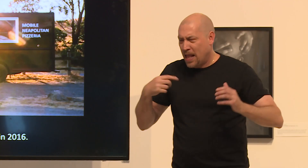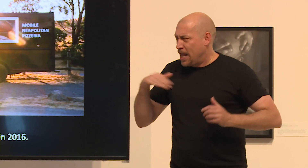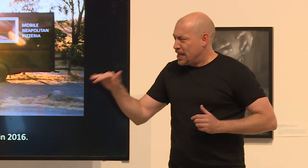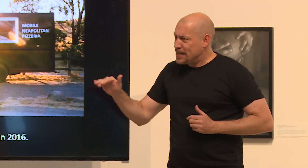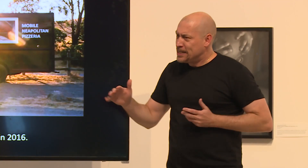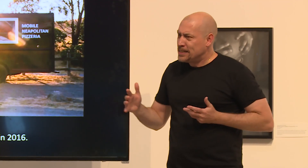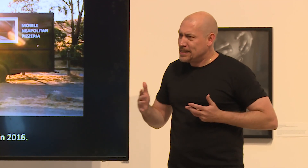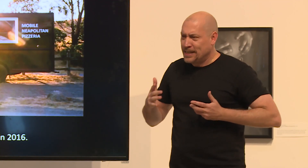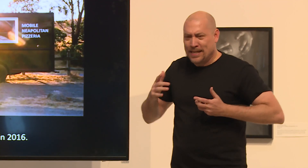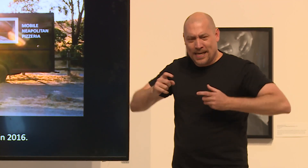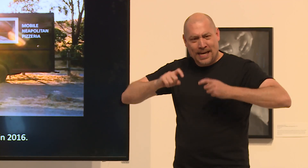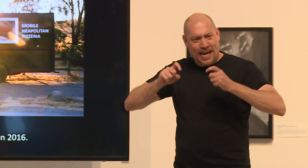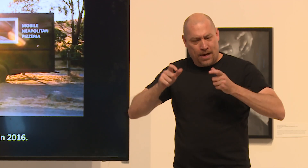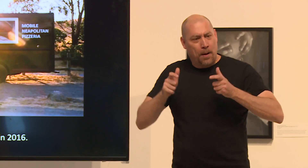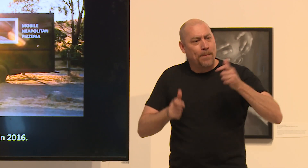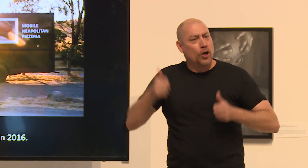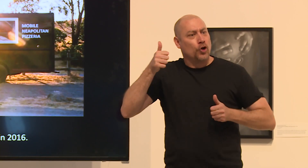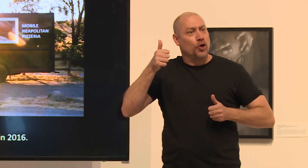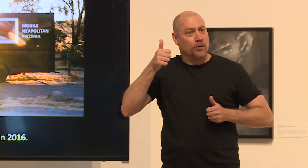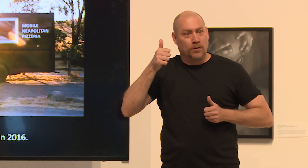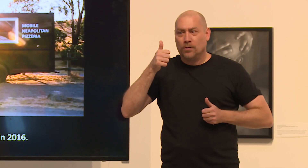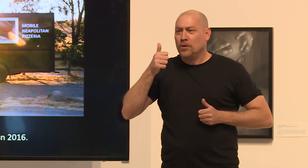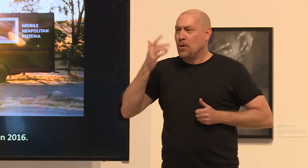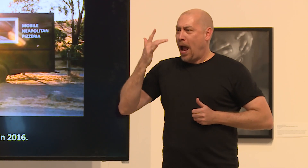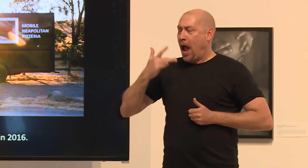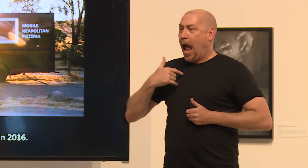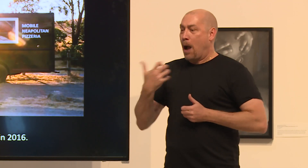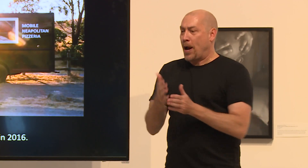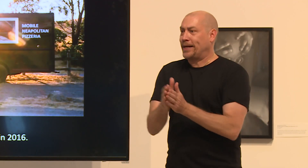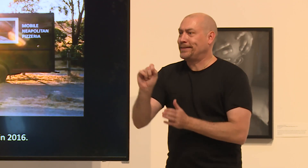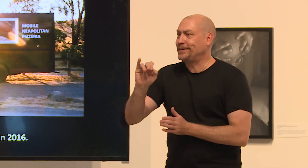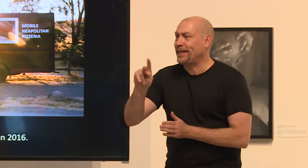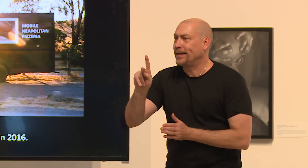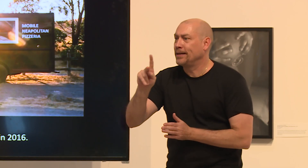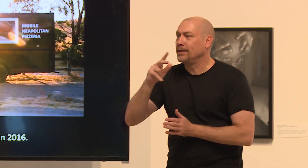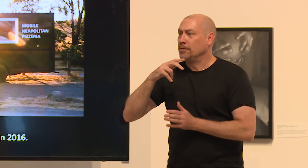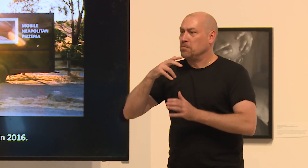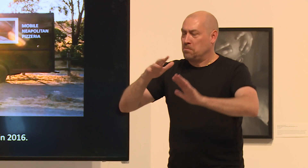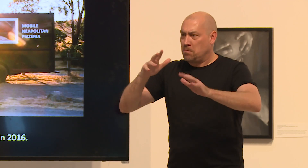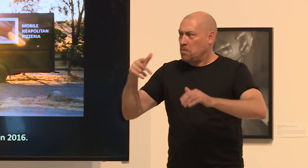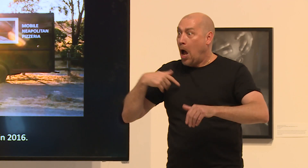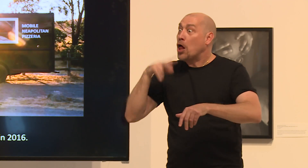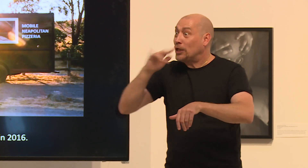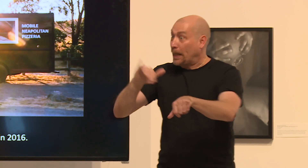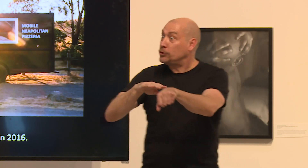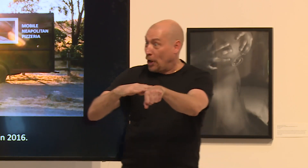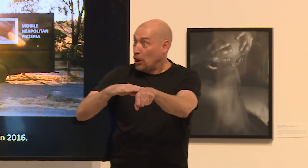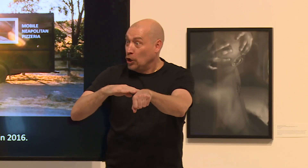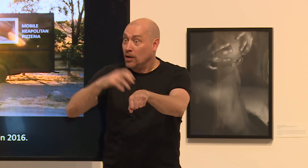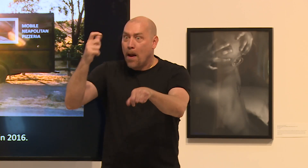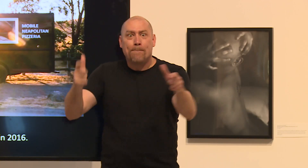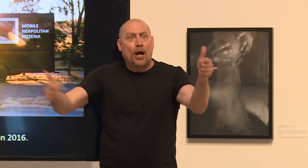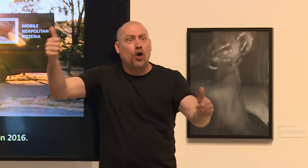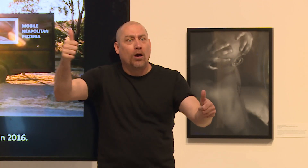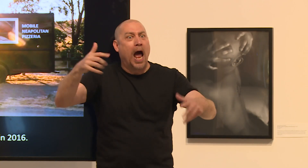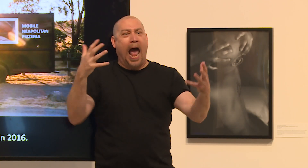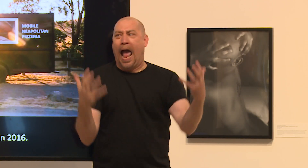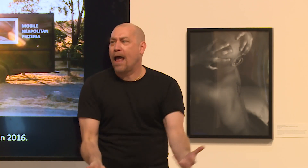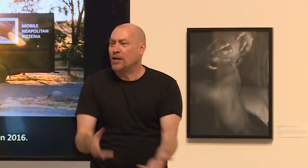do this? We've got to get something that's a little bigger. Now remember, we had that trailer,